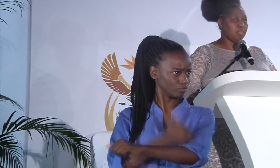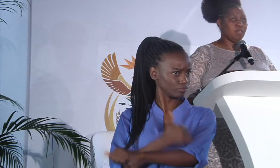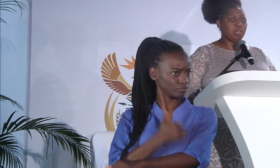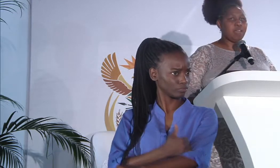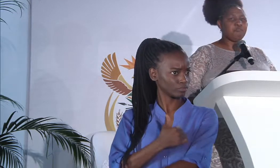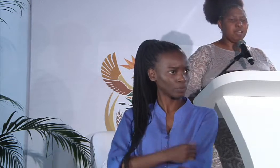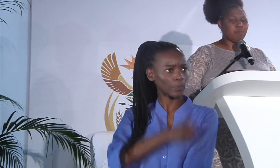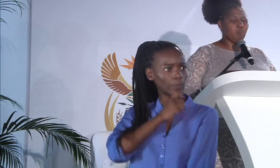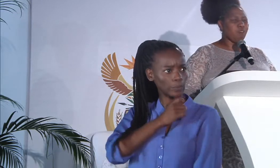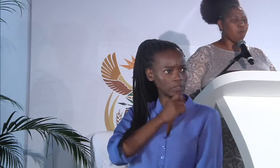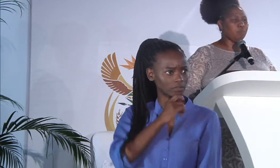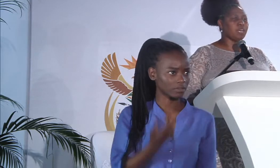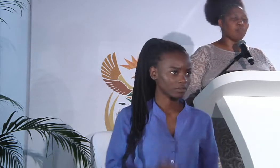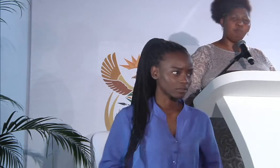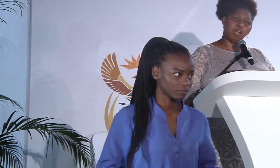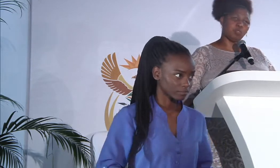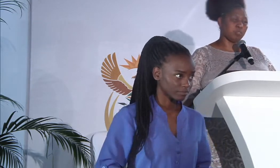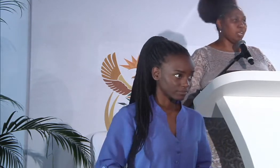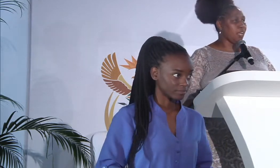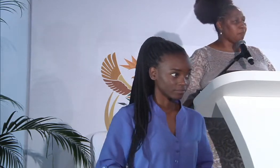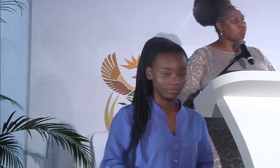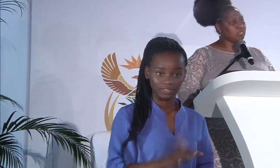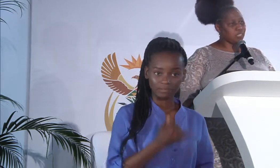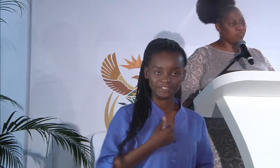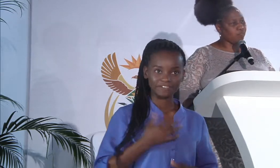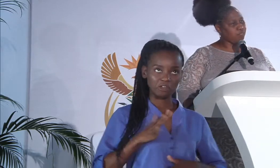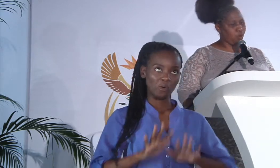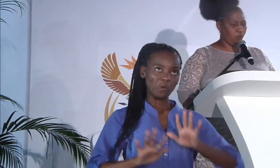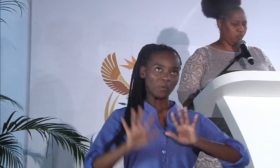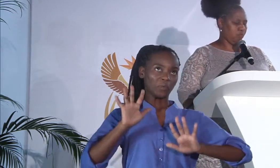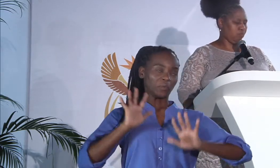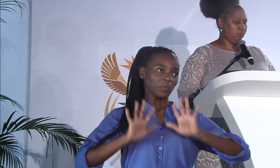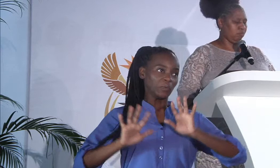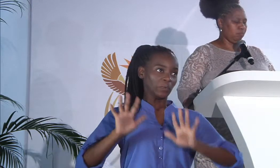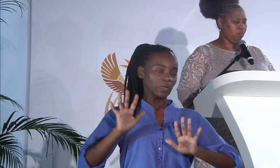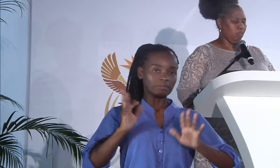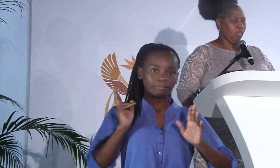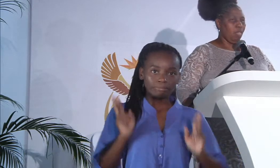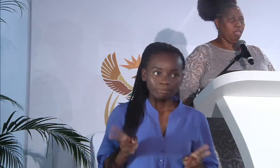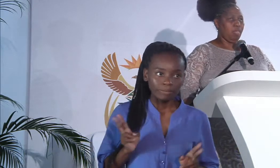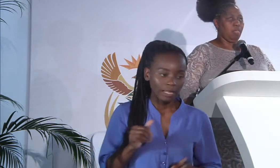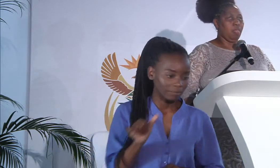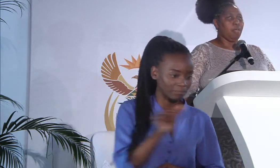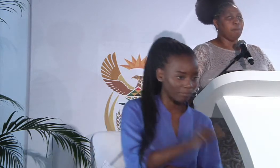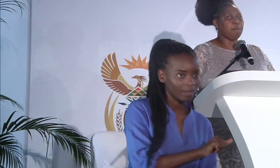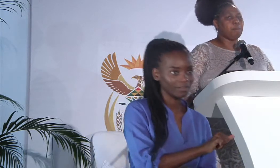And then when I feel I'm overwhelmed, I go back to rehab, so it's a revolving door.